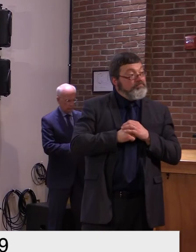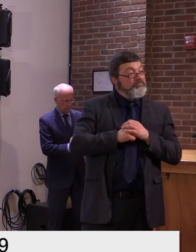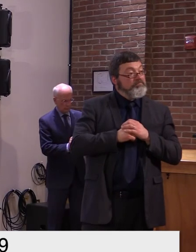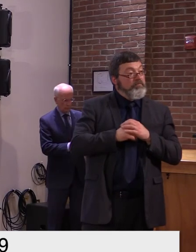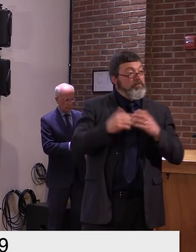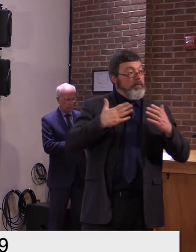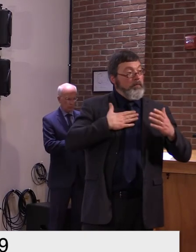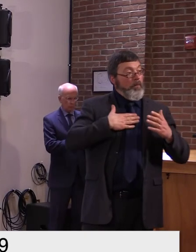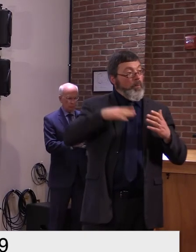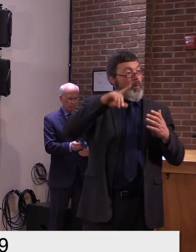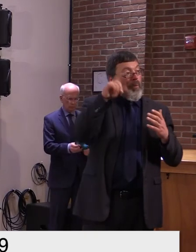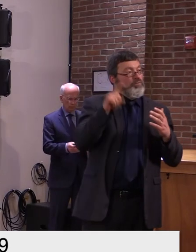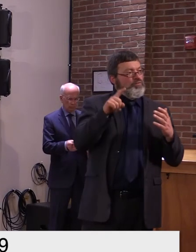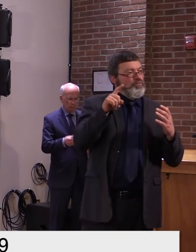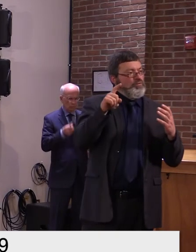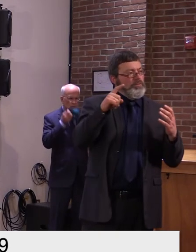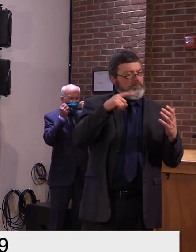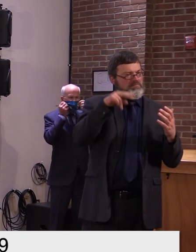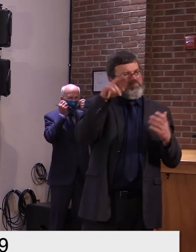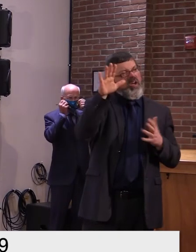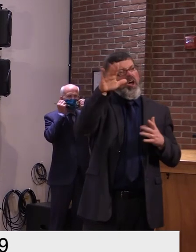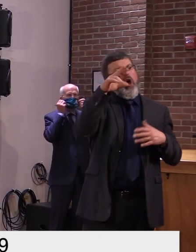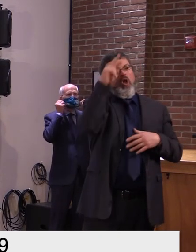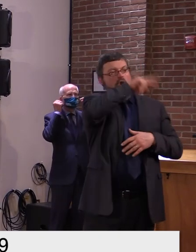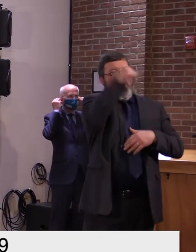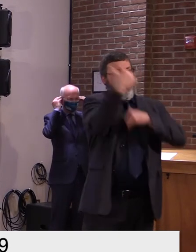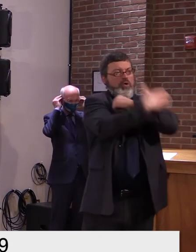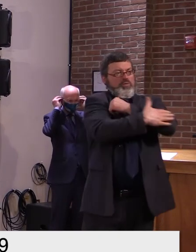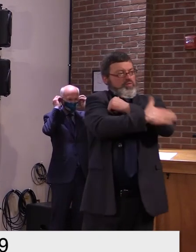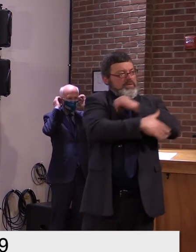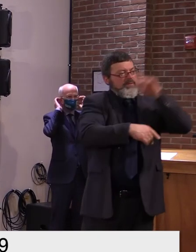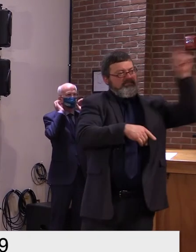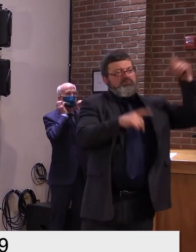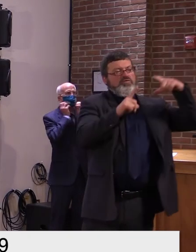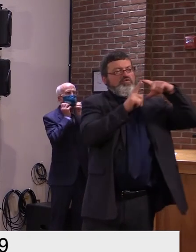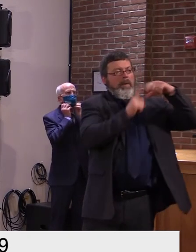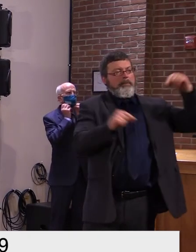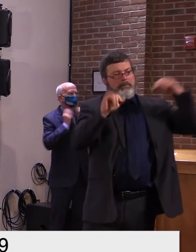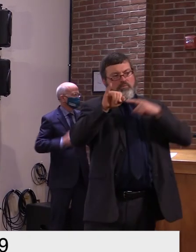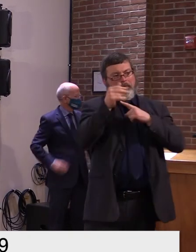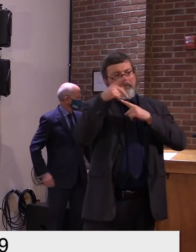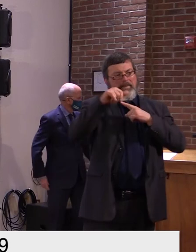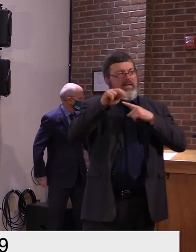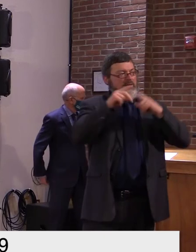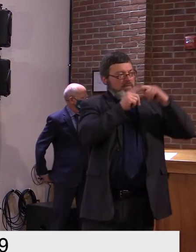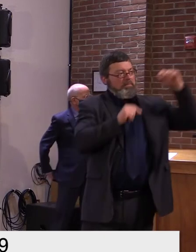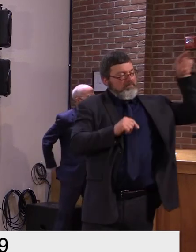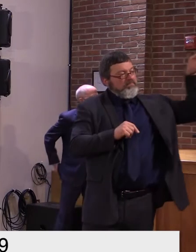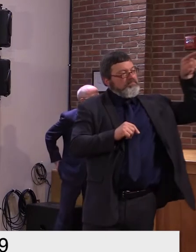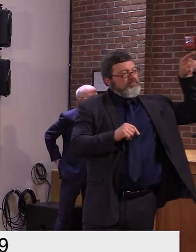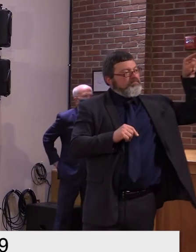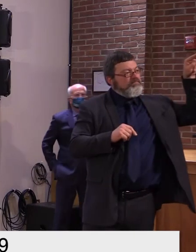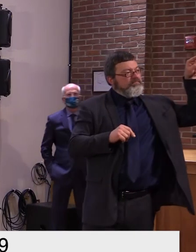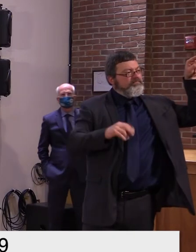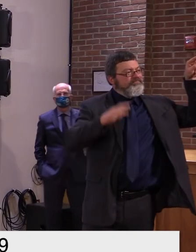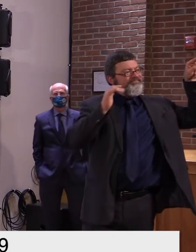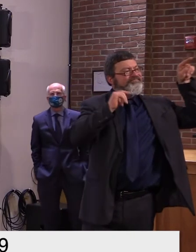with Japan. They've had some restrictions, but they've had no lockdowns, and neither has